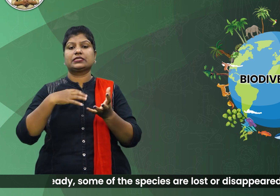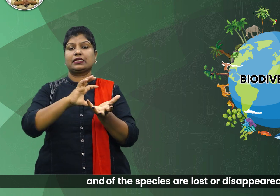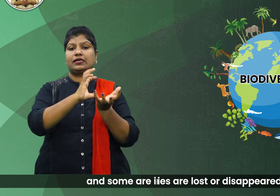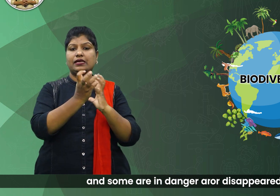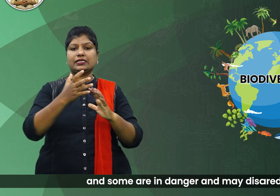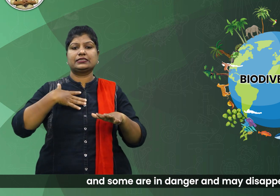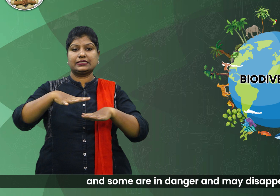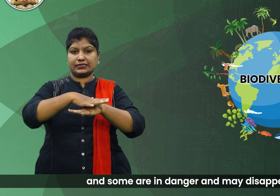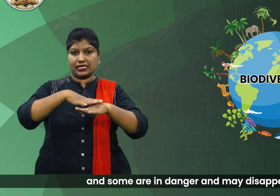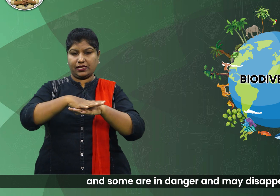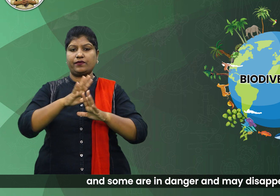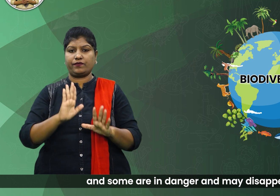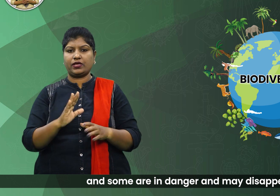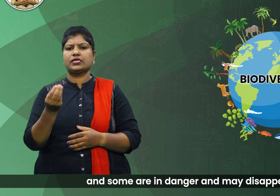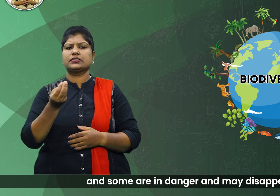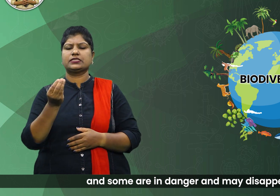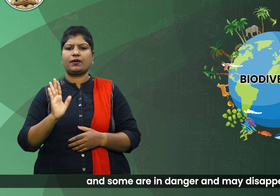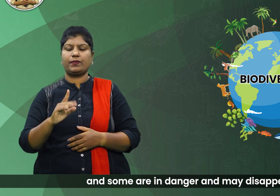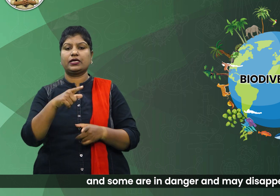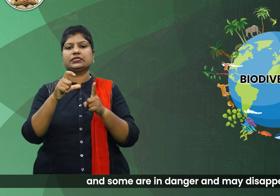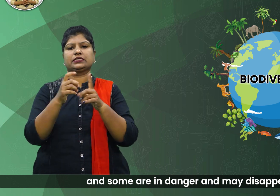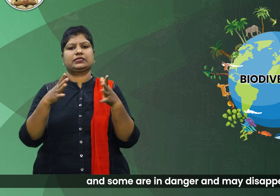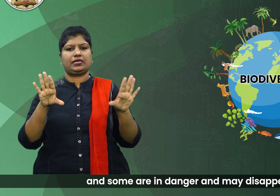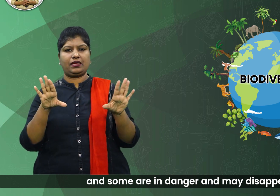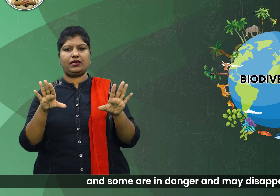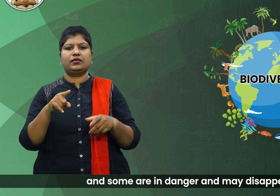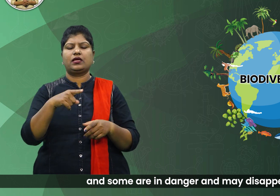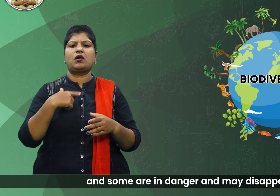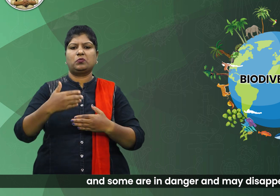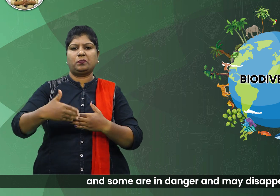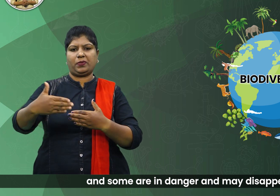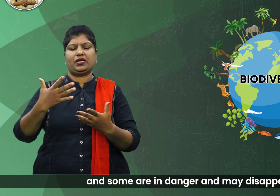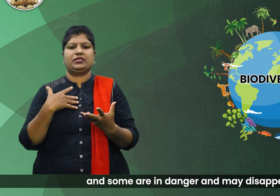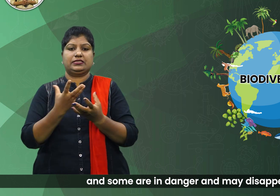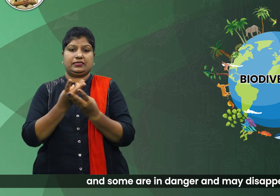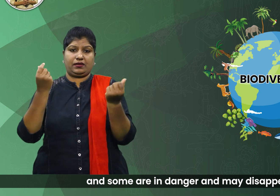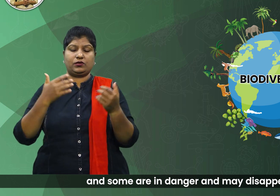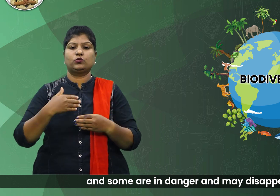and some are in danger and may disappear soon.